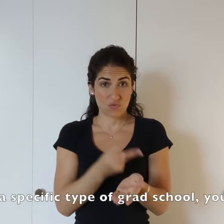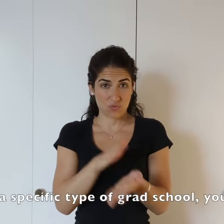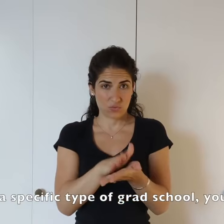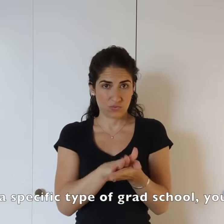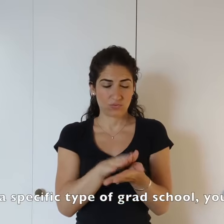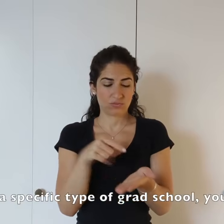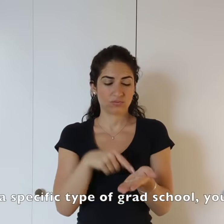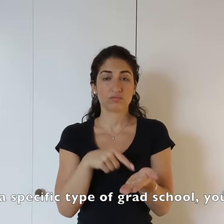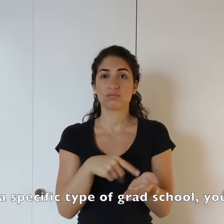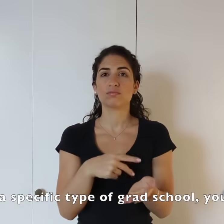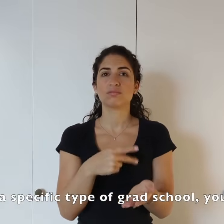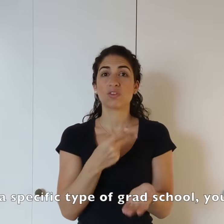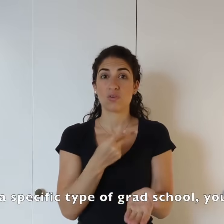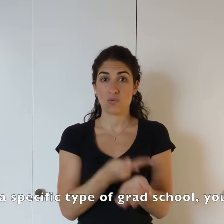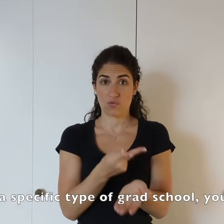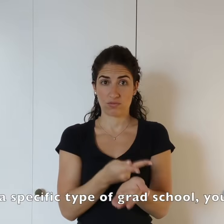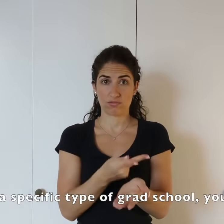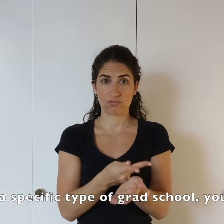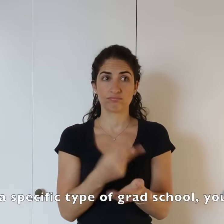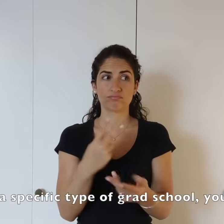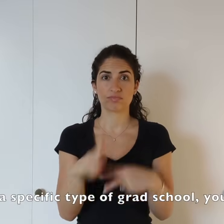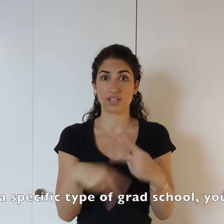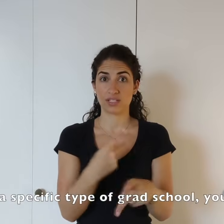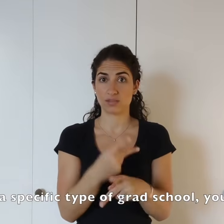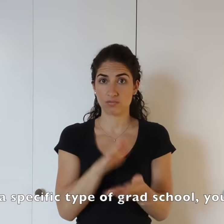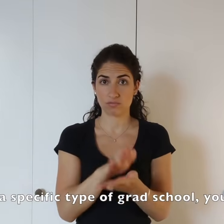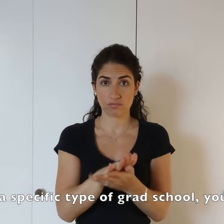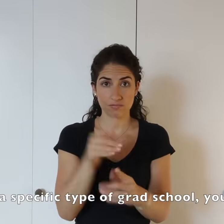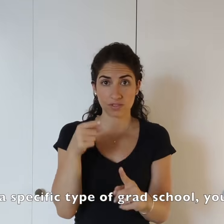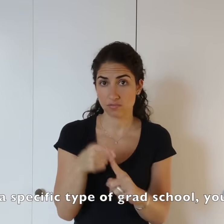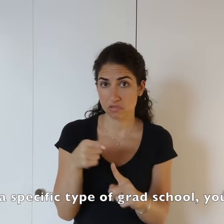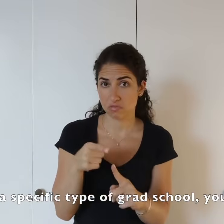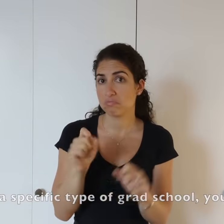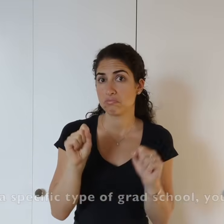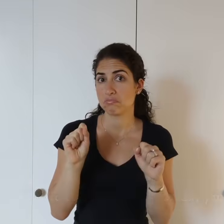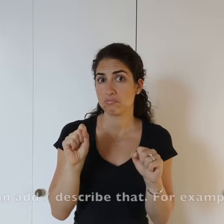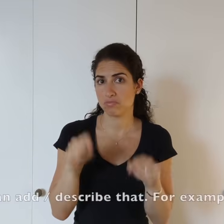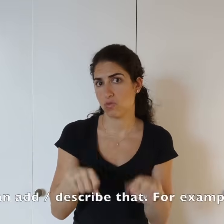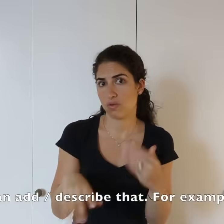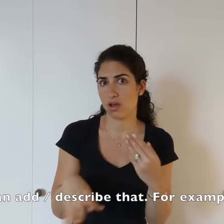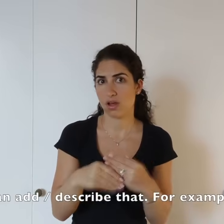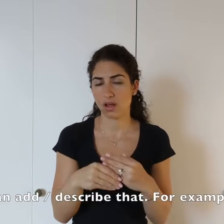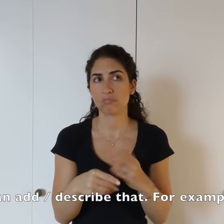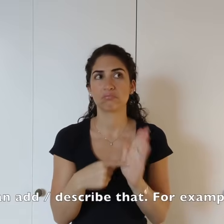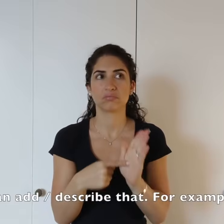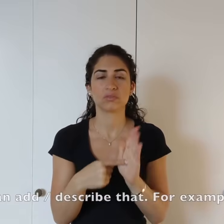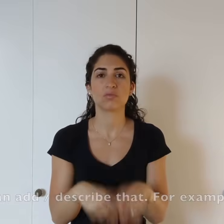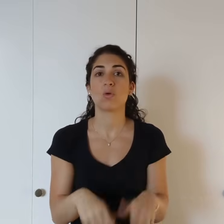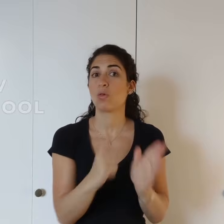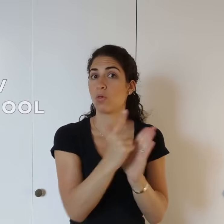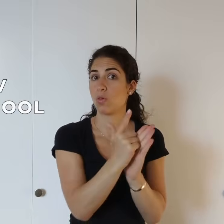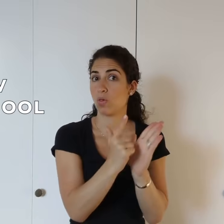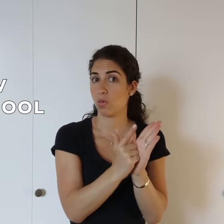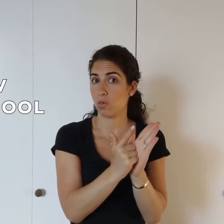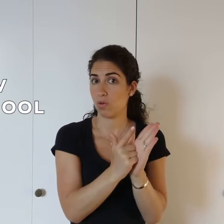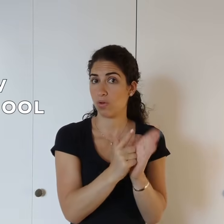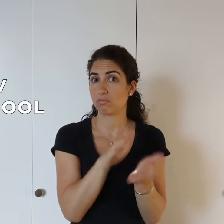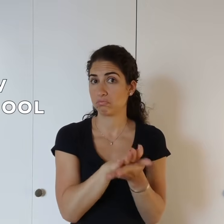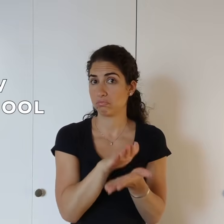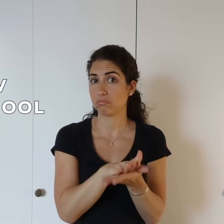If it's a specific type of grad school, we can describe that. For example, law